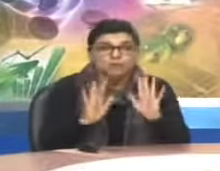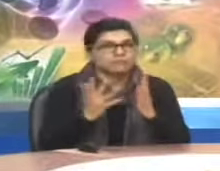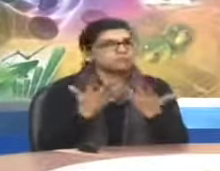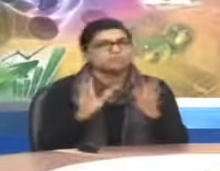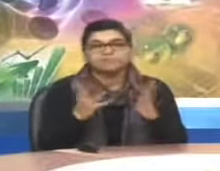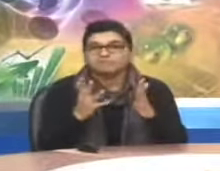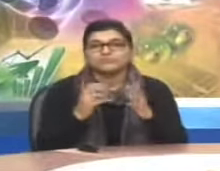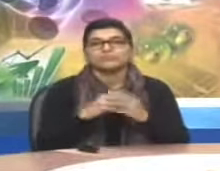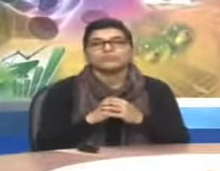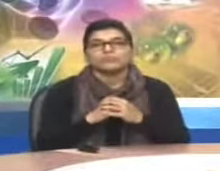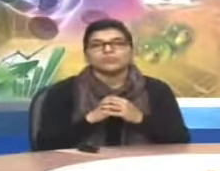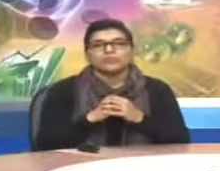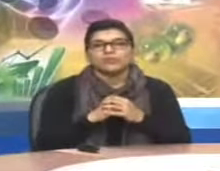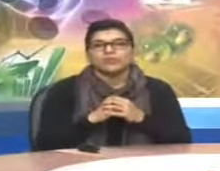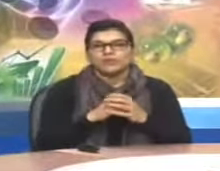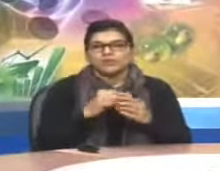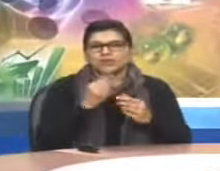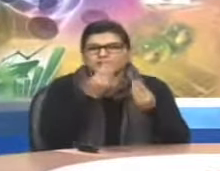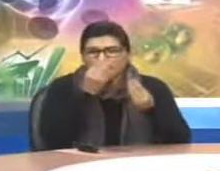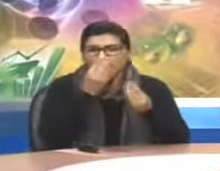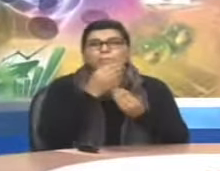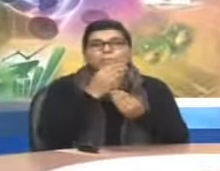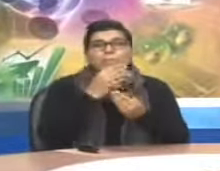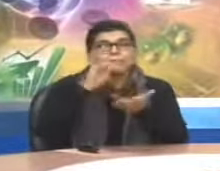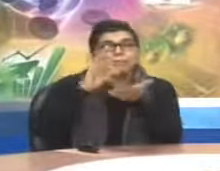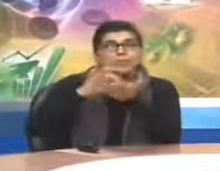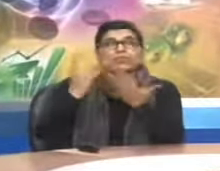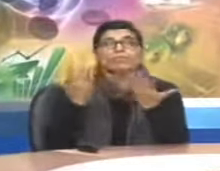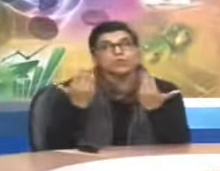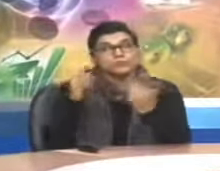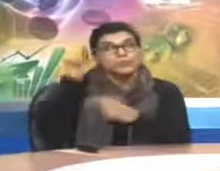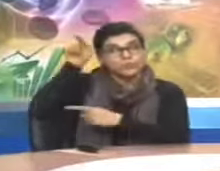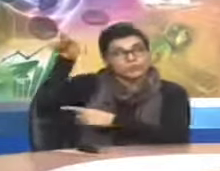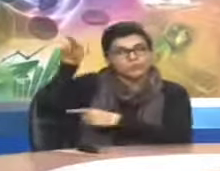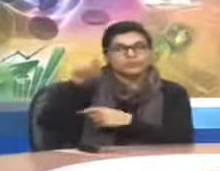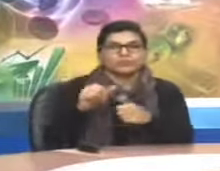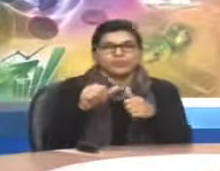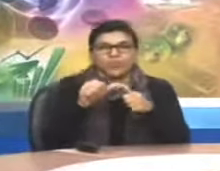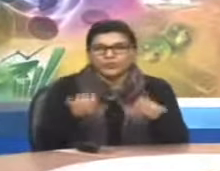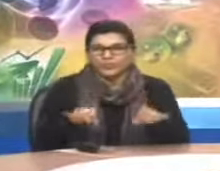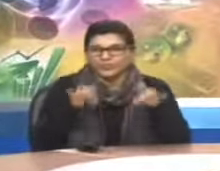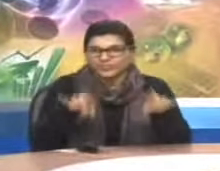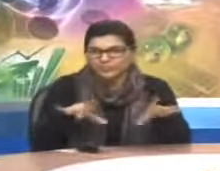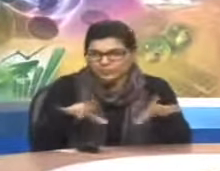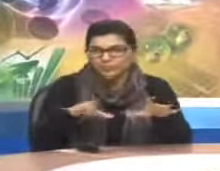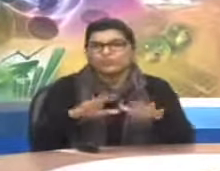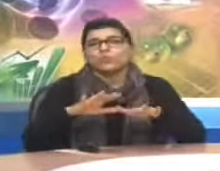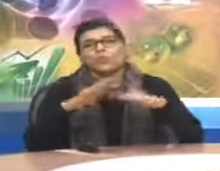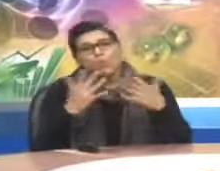been promulgated not to dump the waste